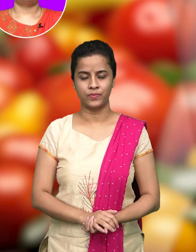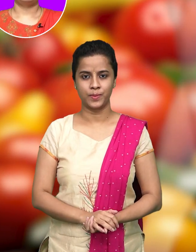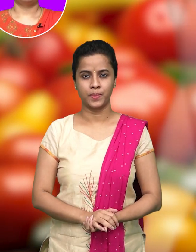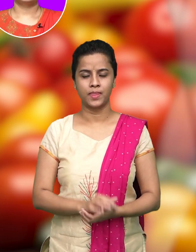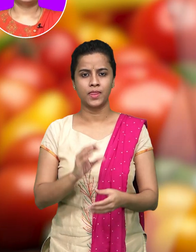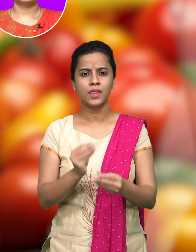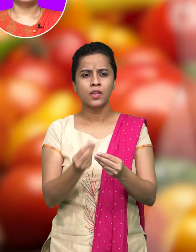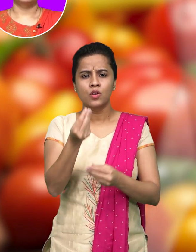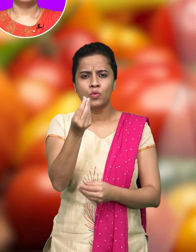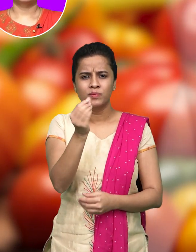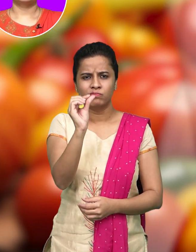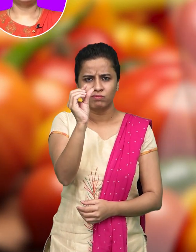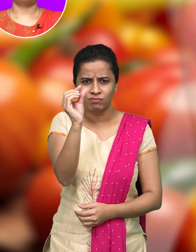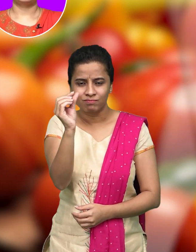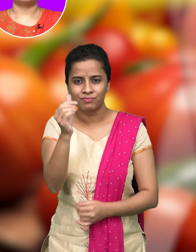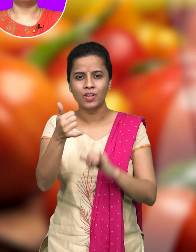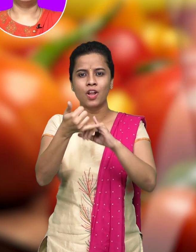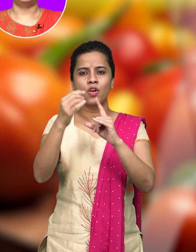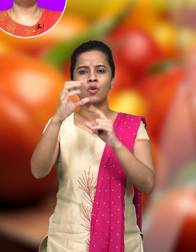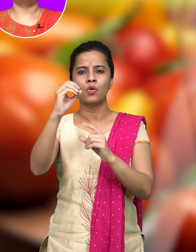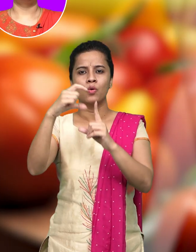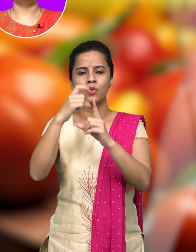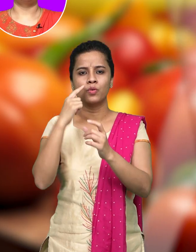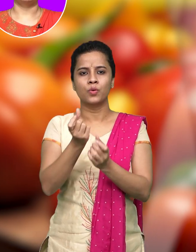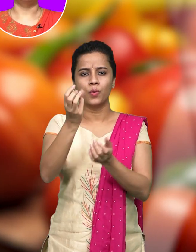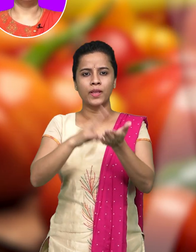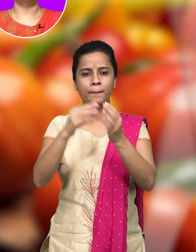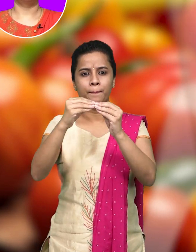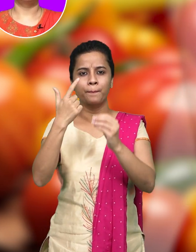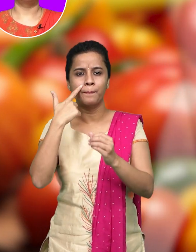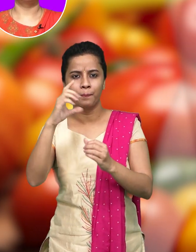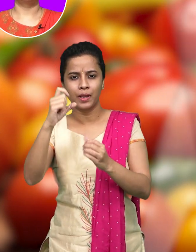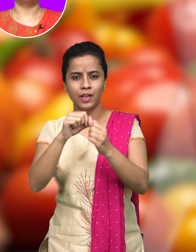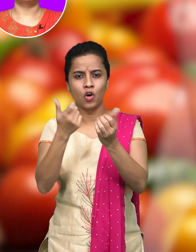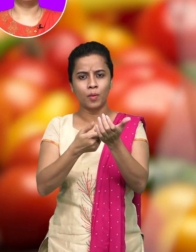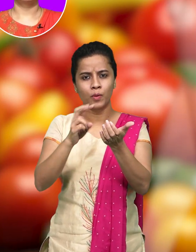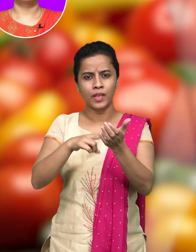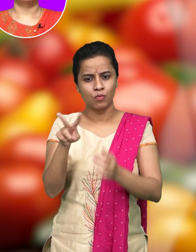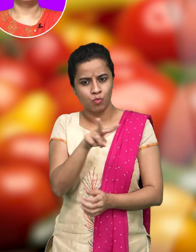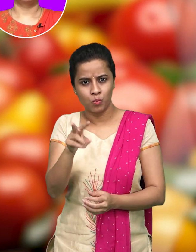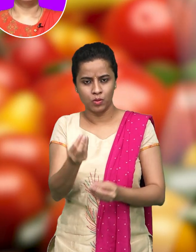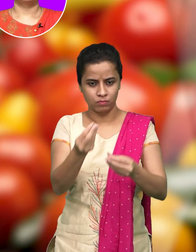Add a few crystals of sodium bicarbonate to both.